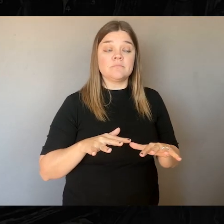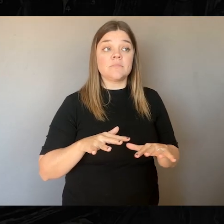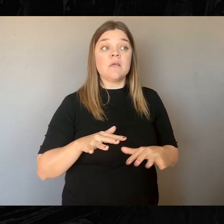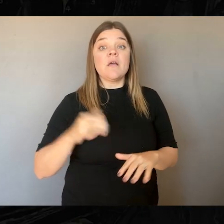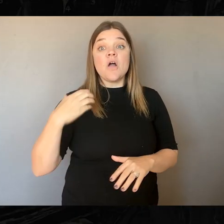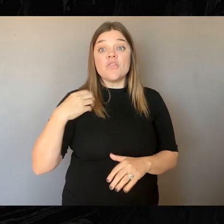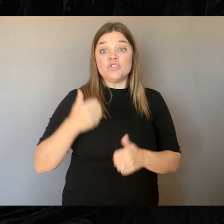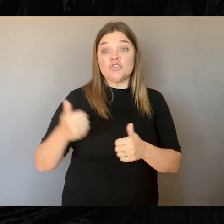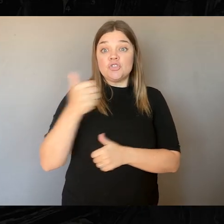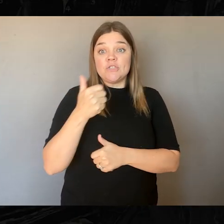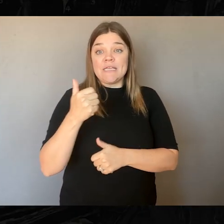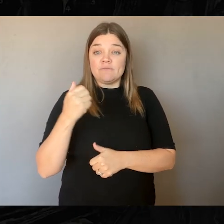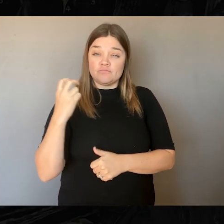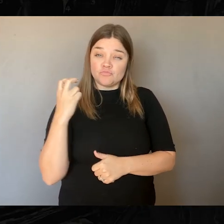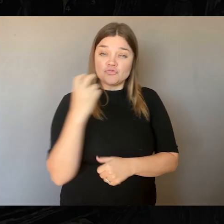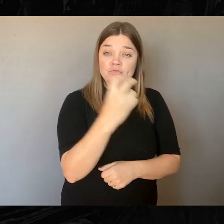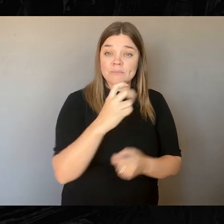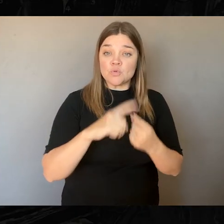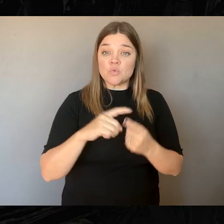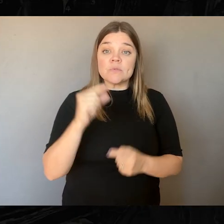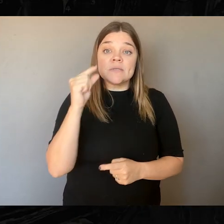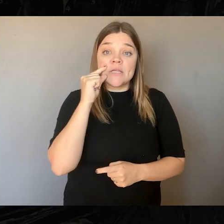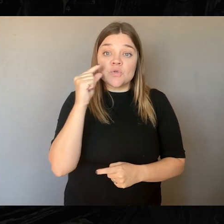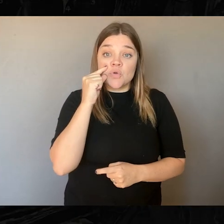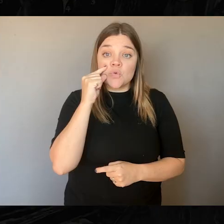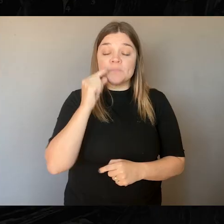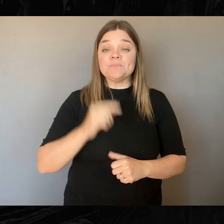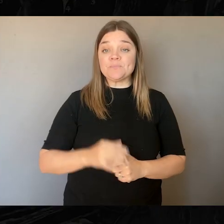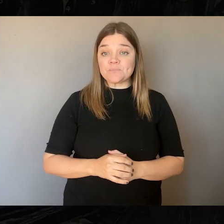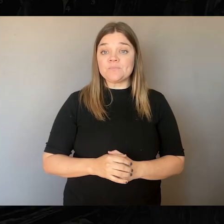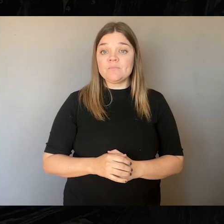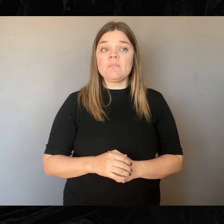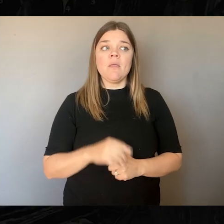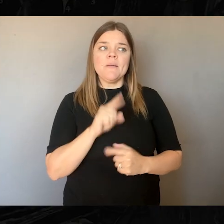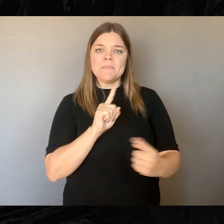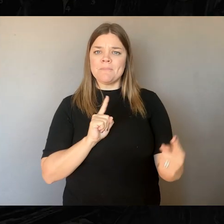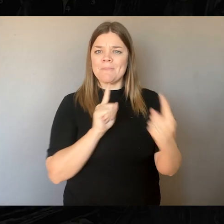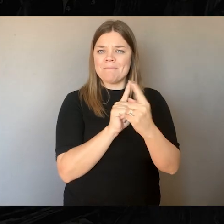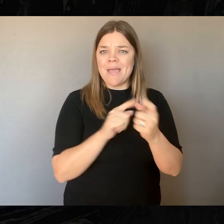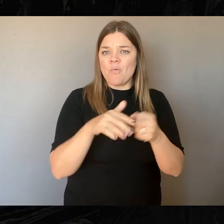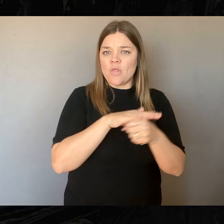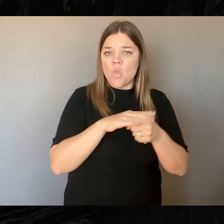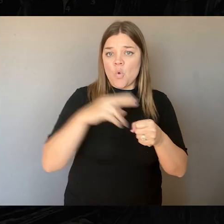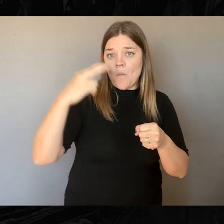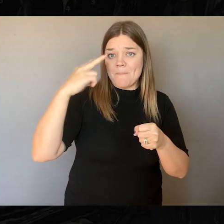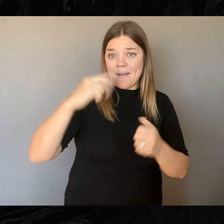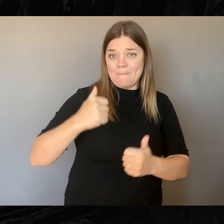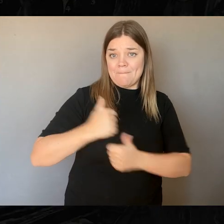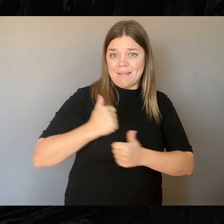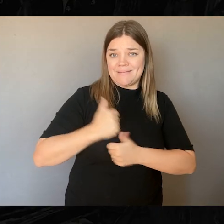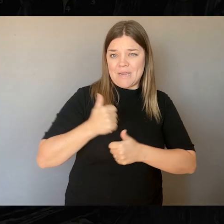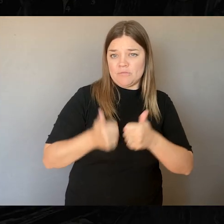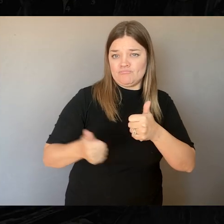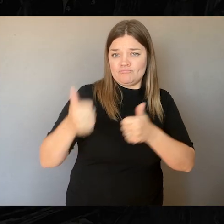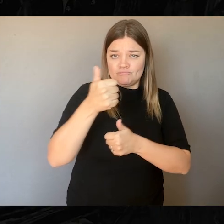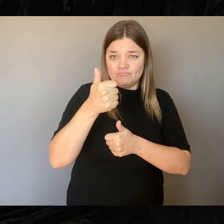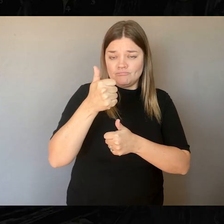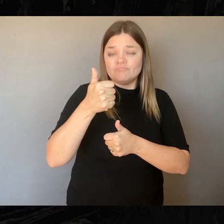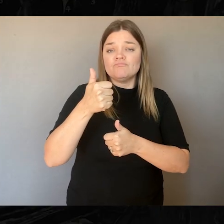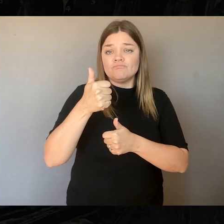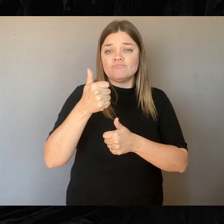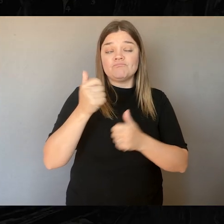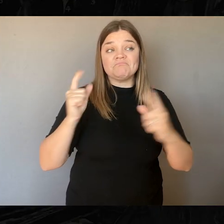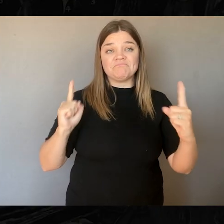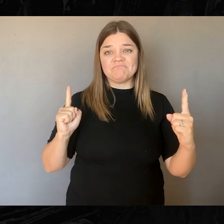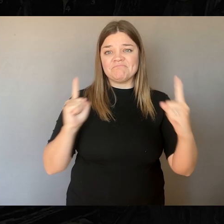made a trip to San Antonio, the capital of Texas at the time, where he met with the local Mexican military commander, a man named Colonel